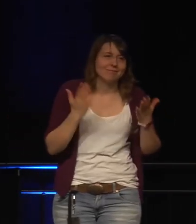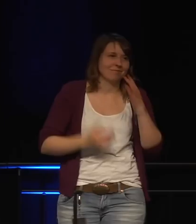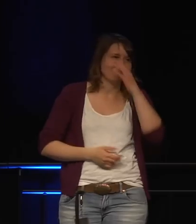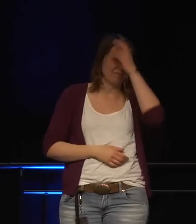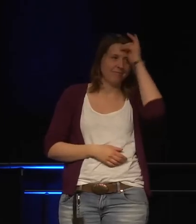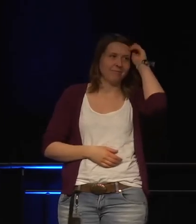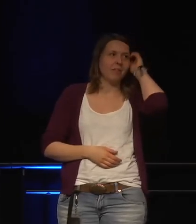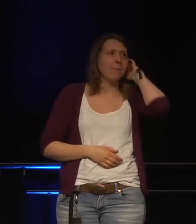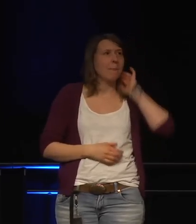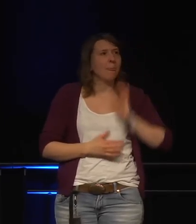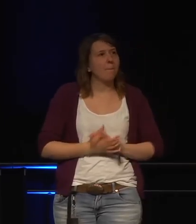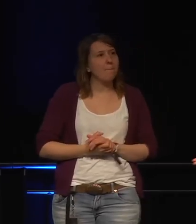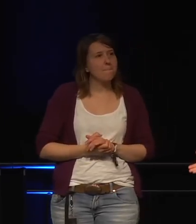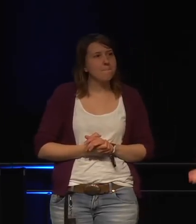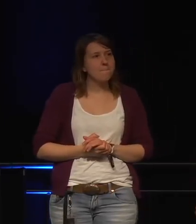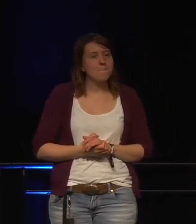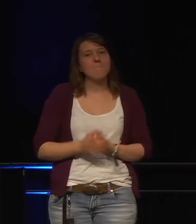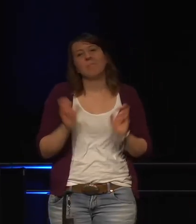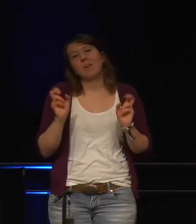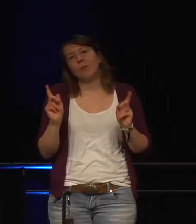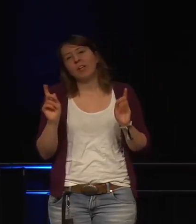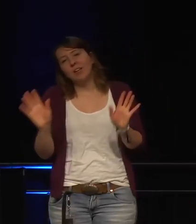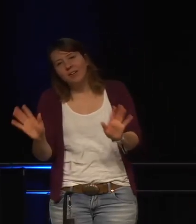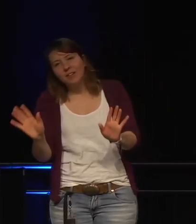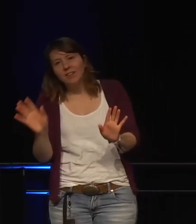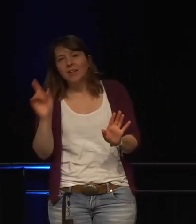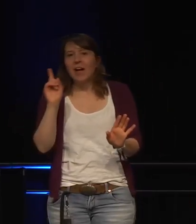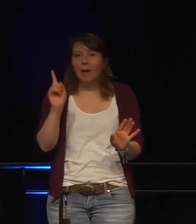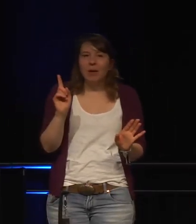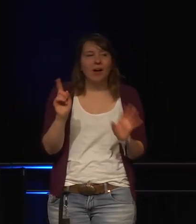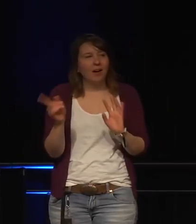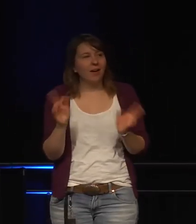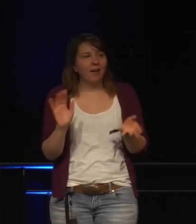Hello, Chaos Communication Congress.